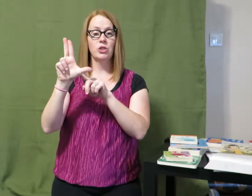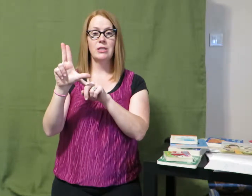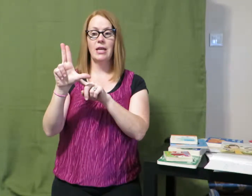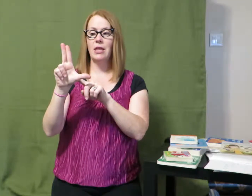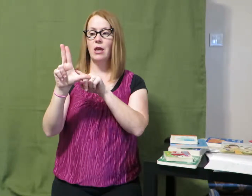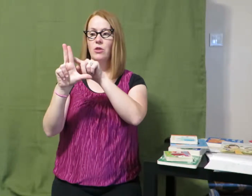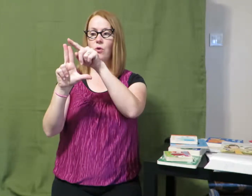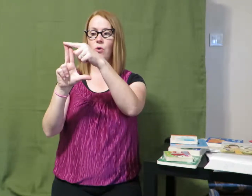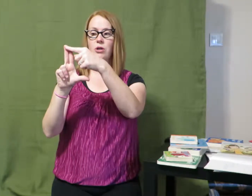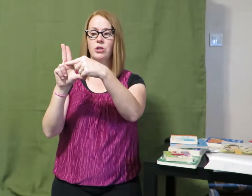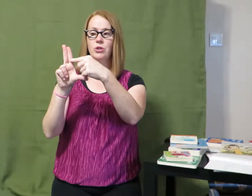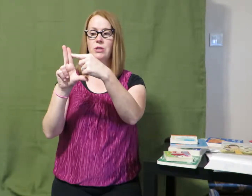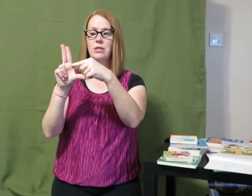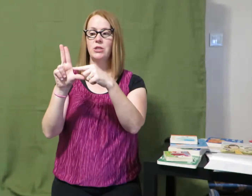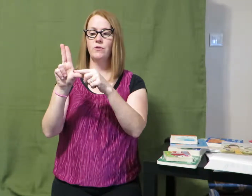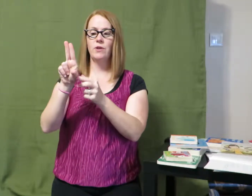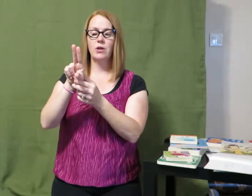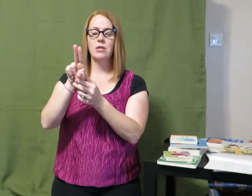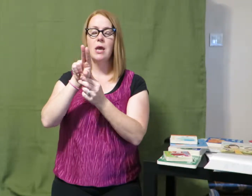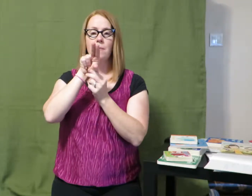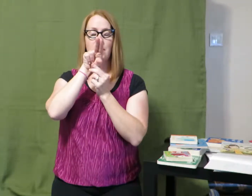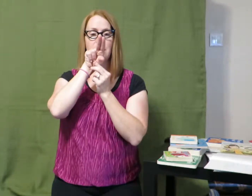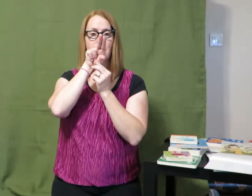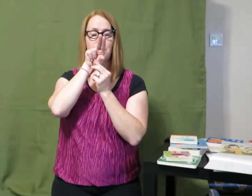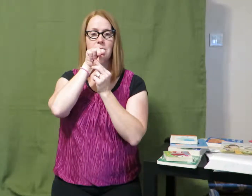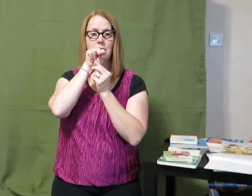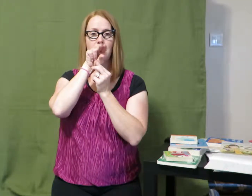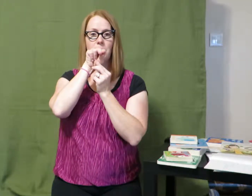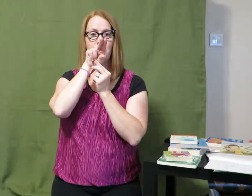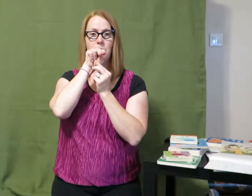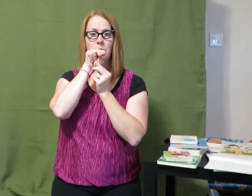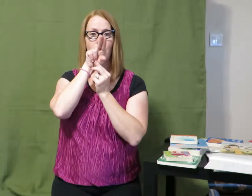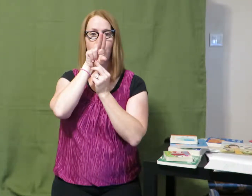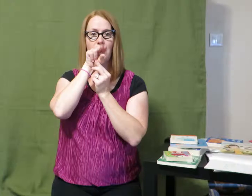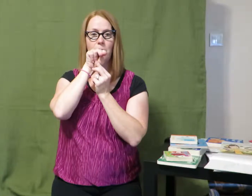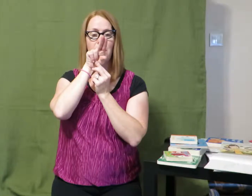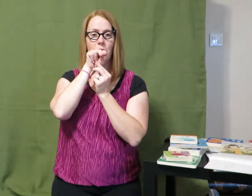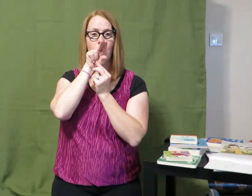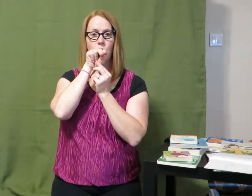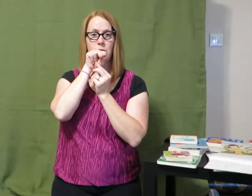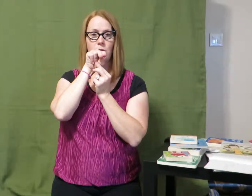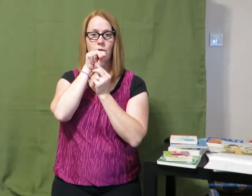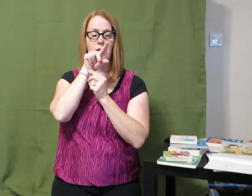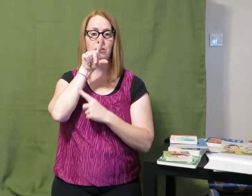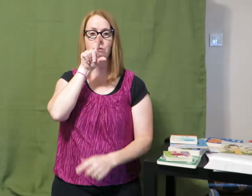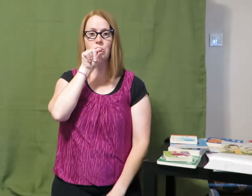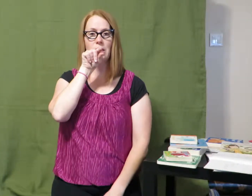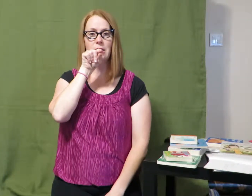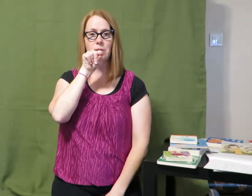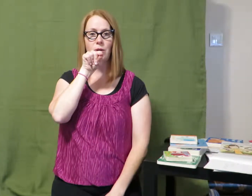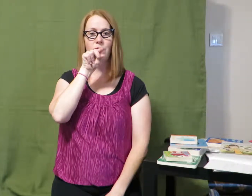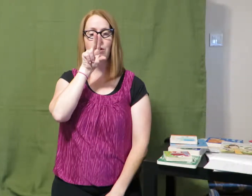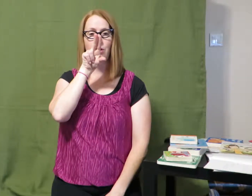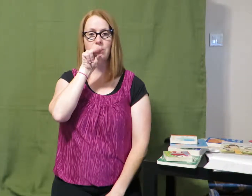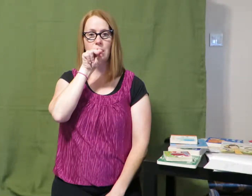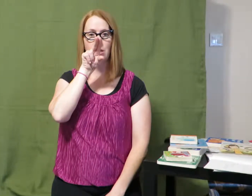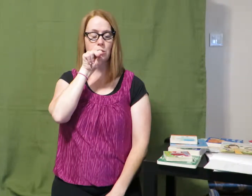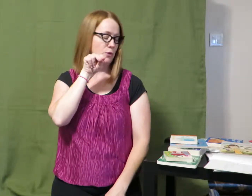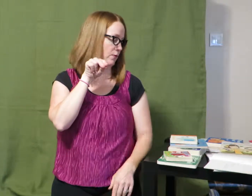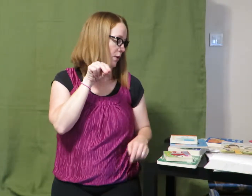just like the horse, you're using these two fingers, but except it's going to, you know, be a beak closing over here. So chicken is one finger, duck is two